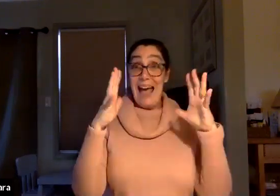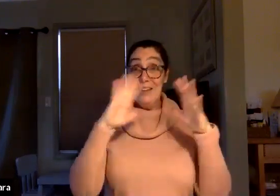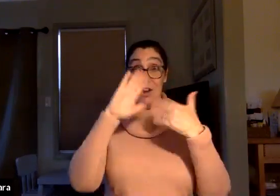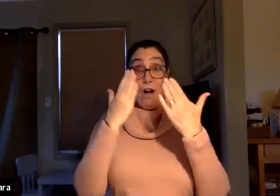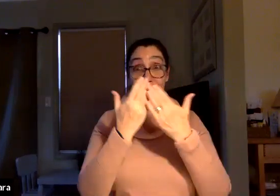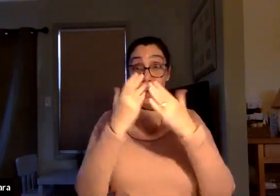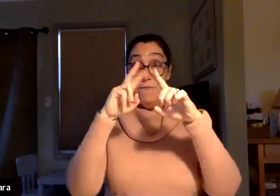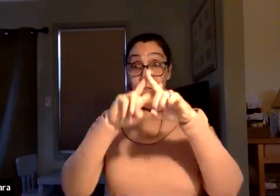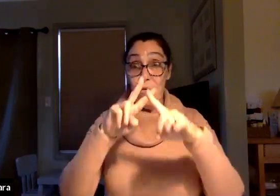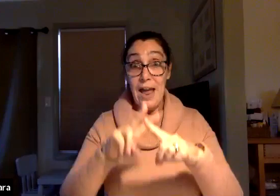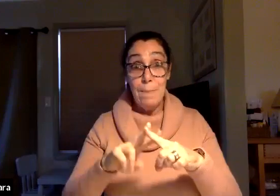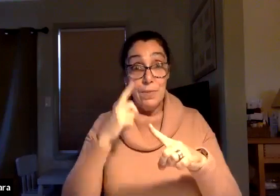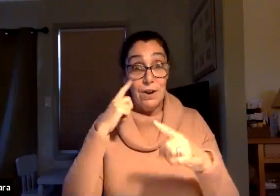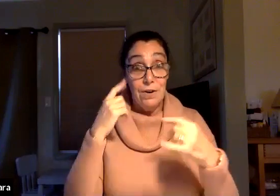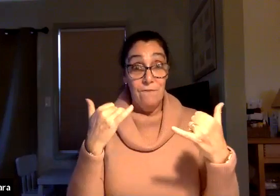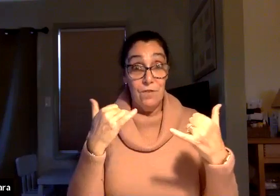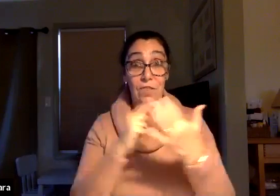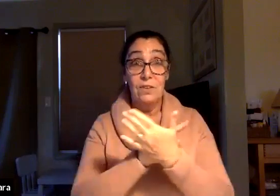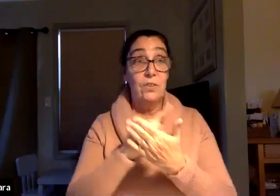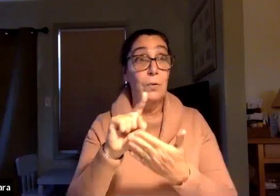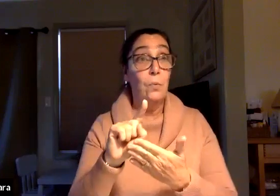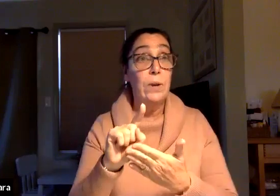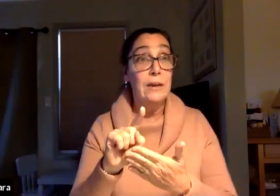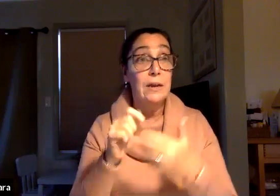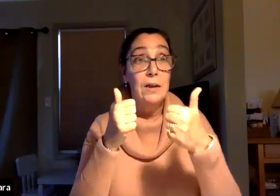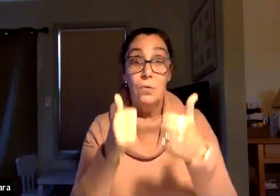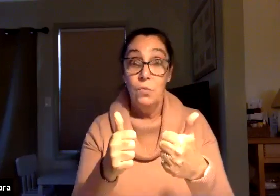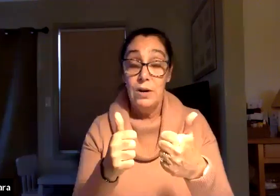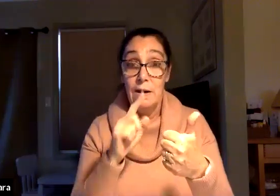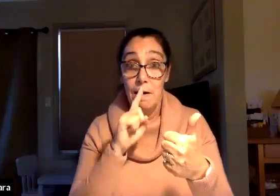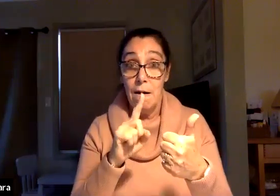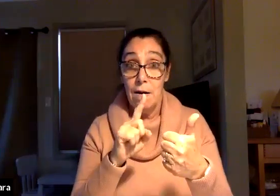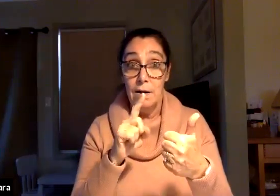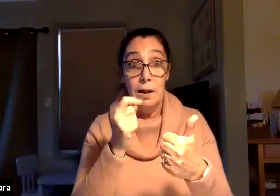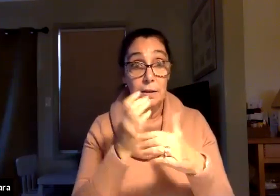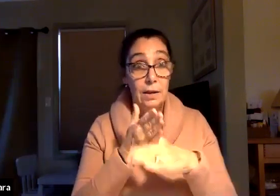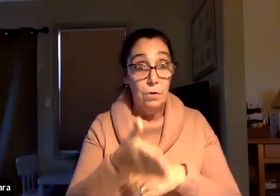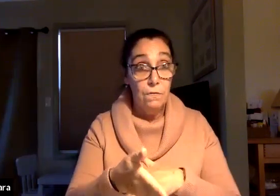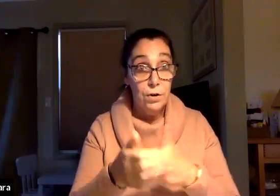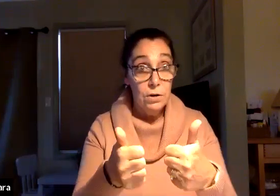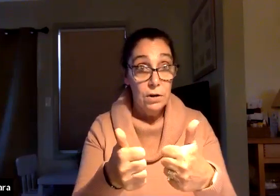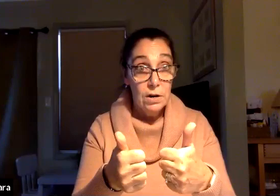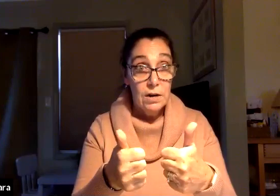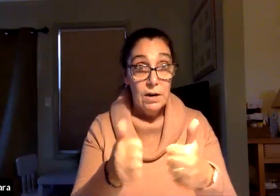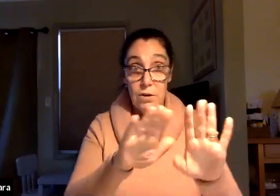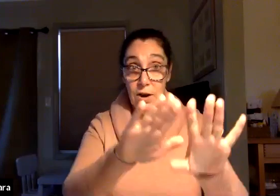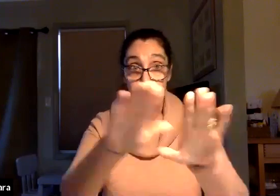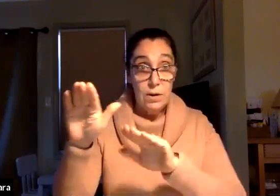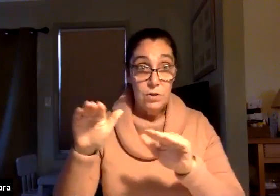That's all of the vocabulary for this week. We are a little over. You guys want